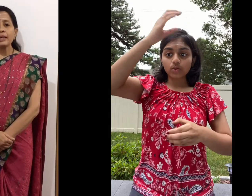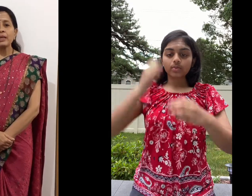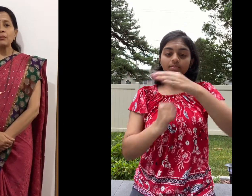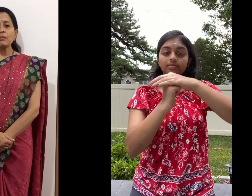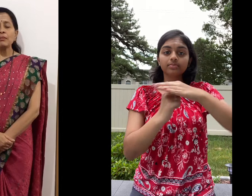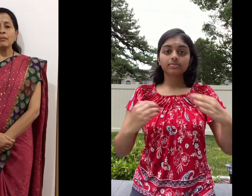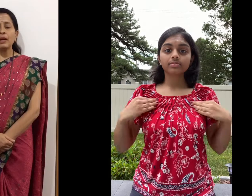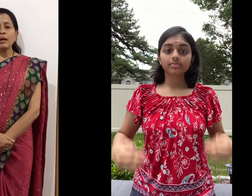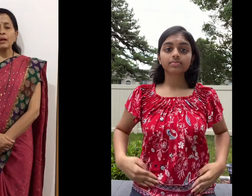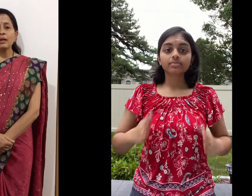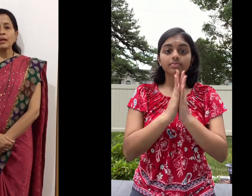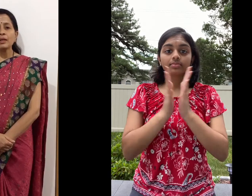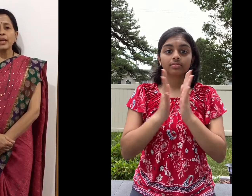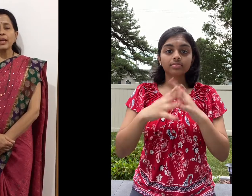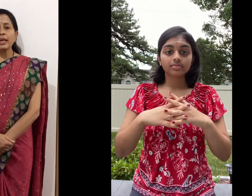Kale Kamba